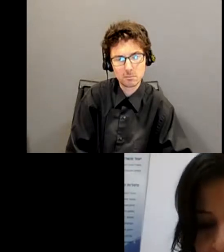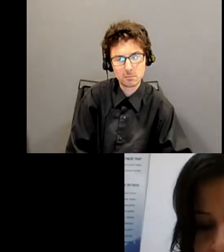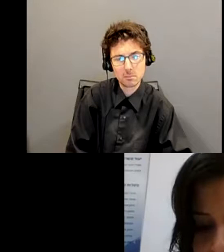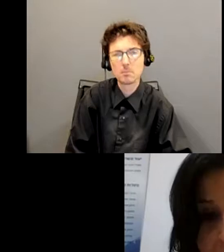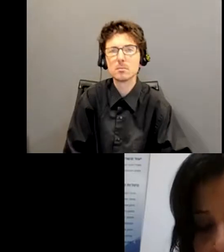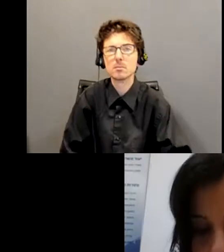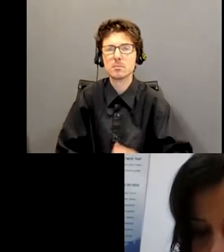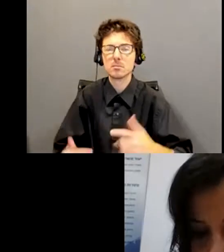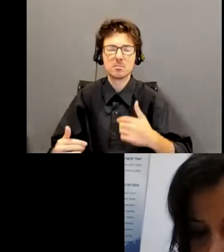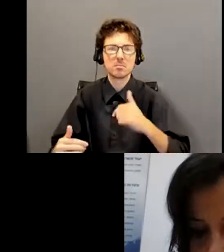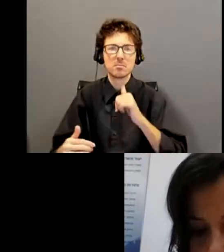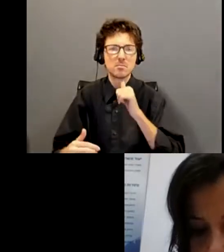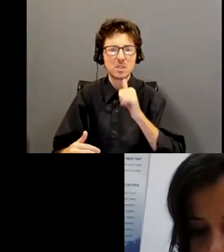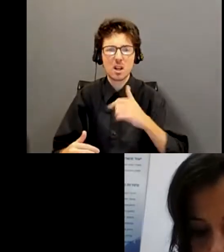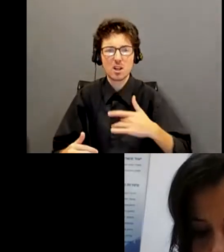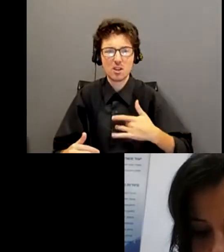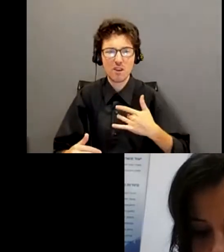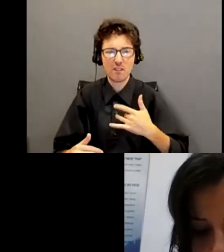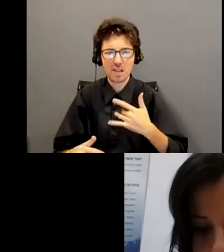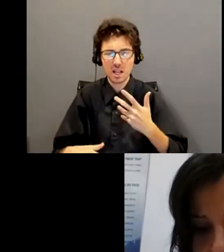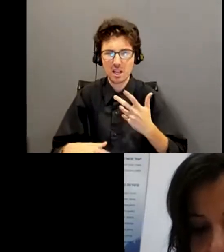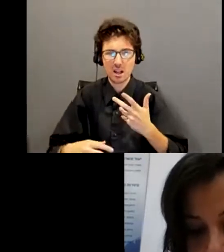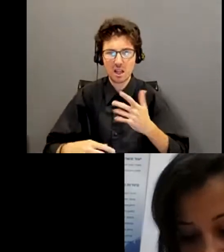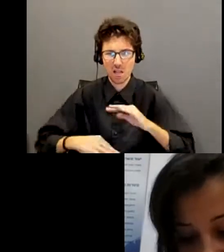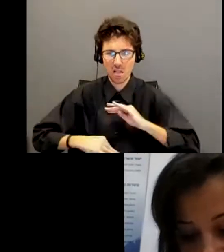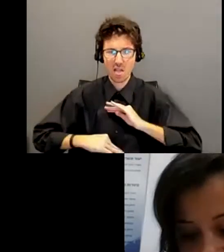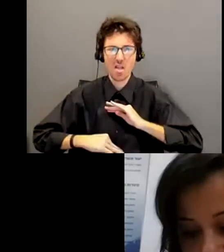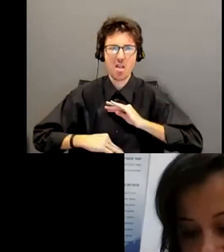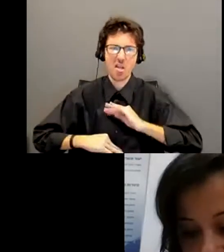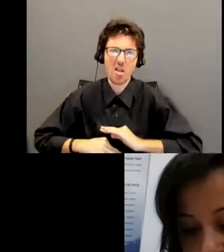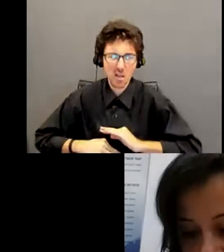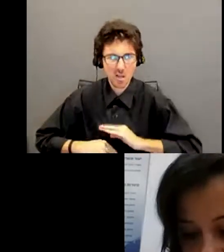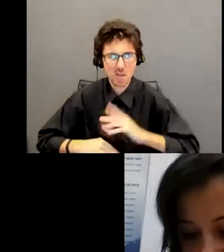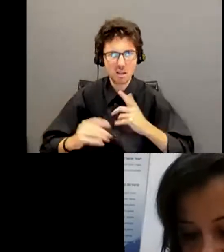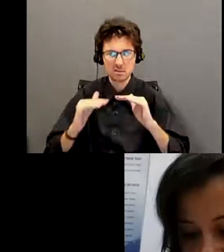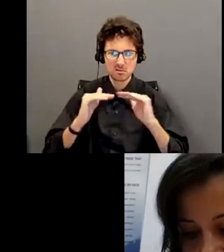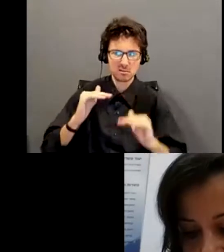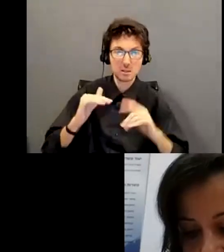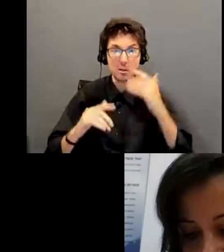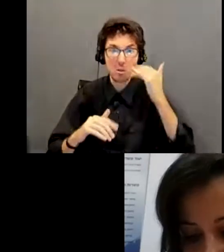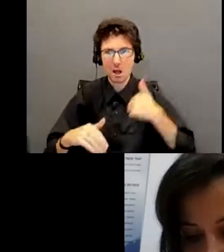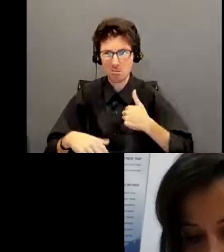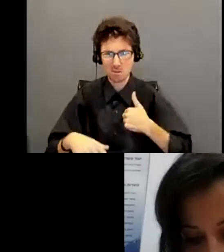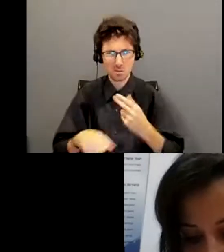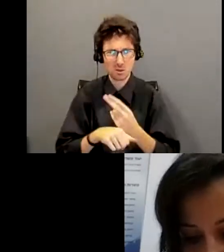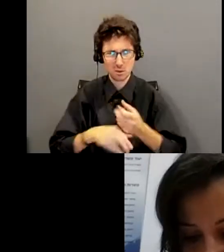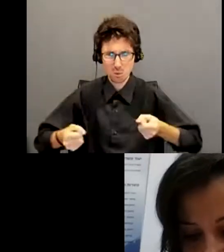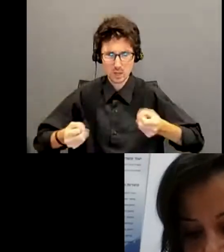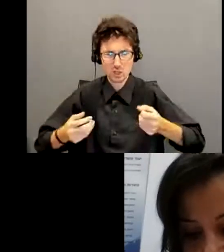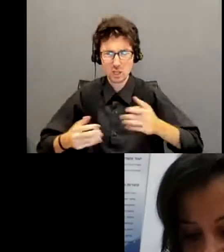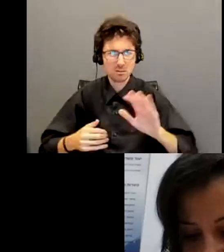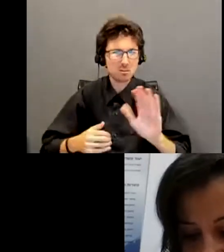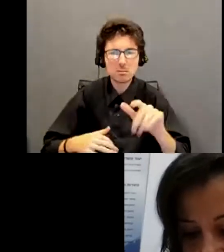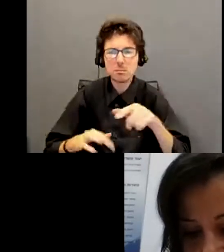I don't feel incomplete because I'm using a wheelchair and I see myself as equal to others. I can do many activities